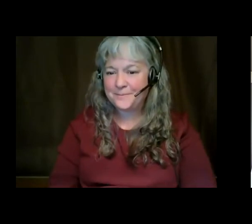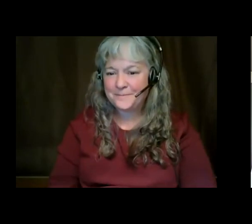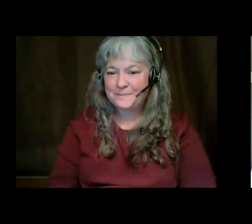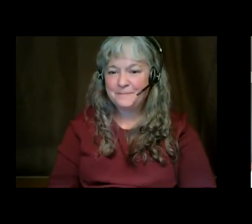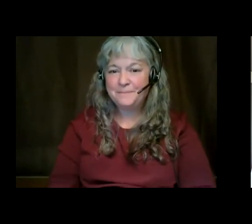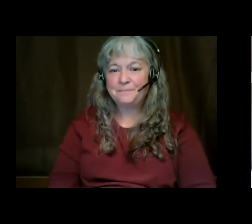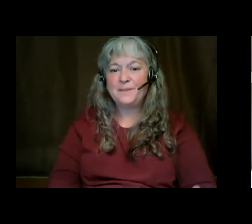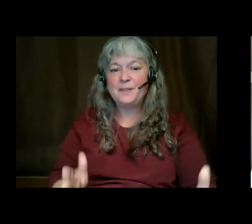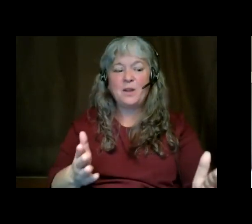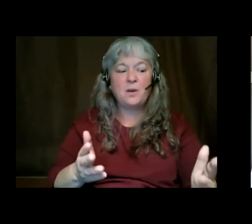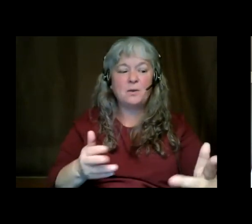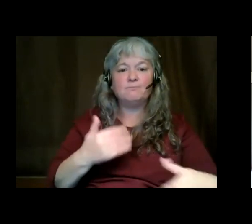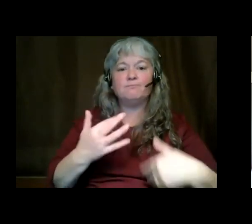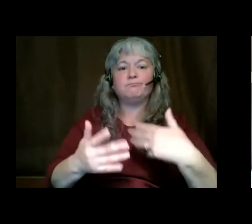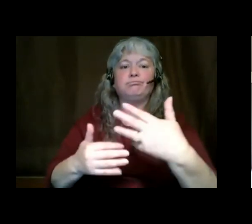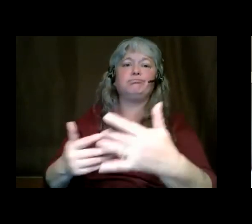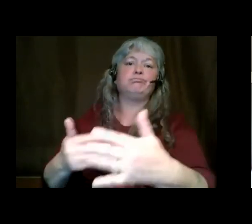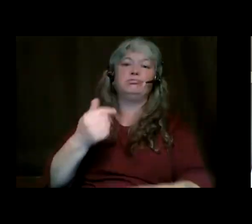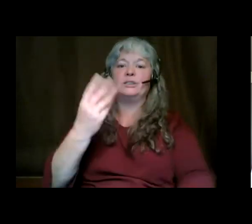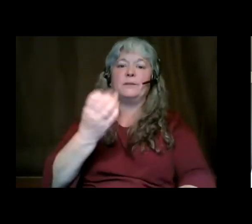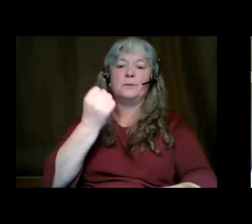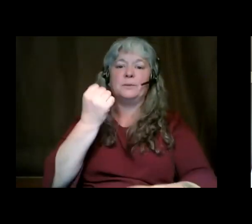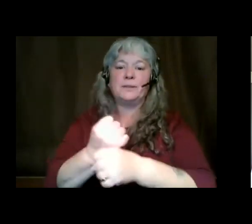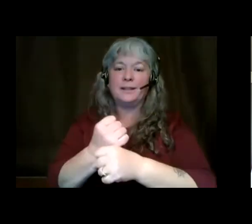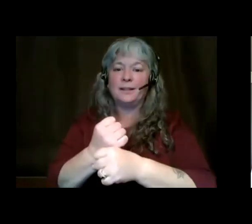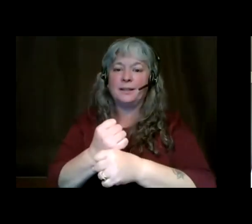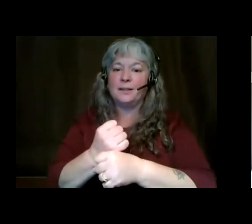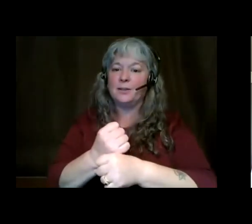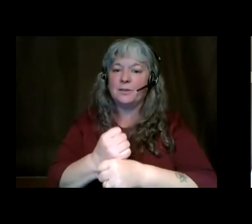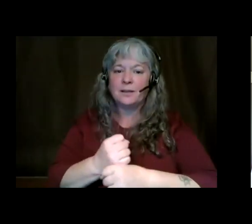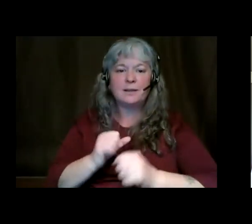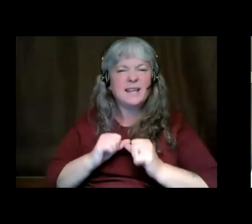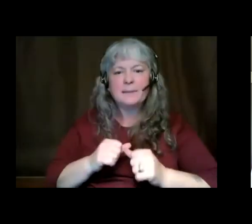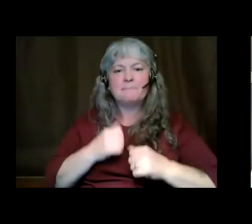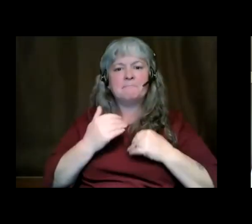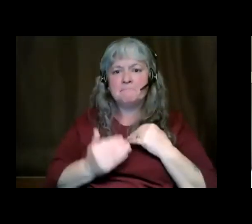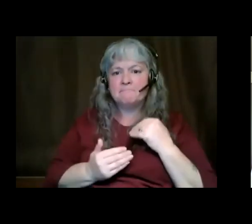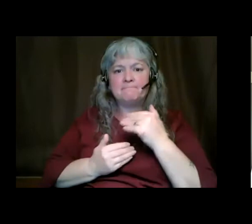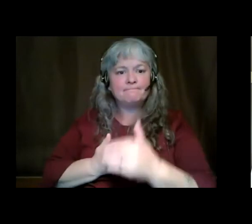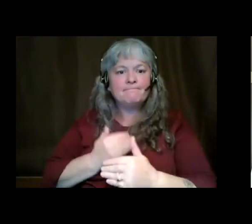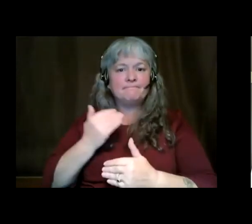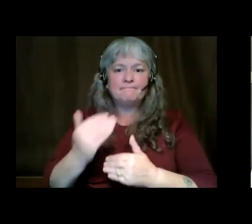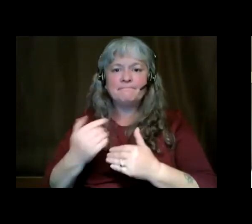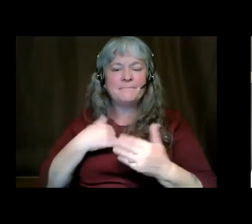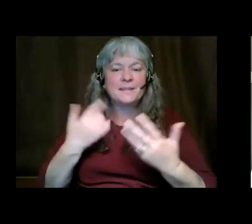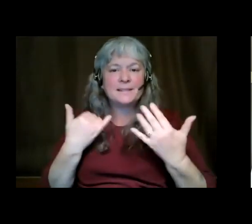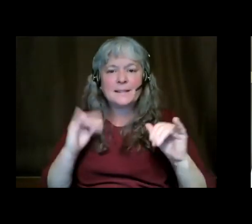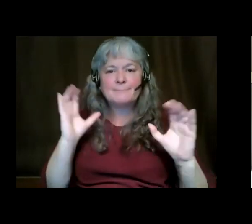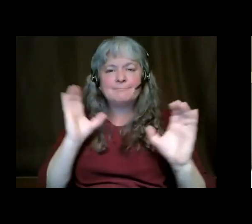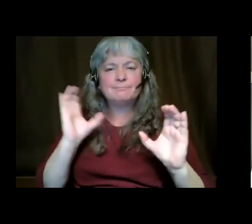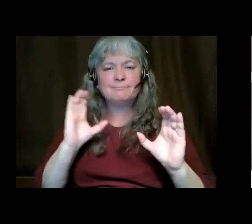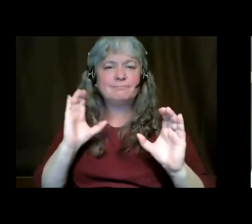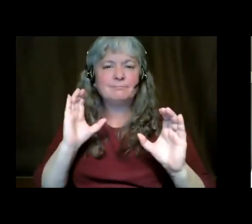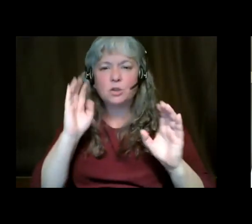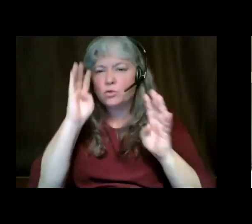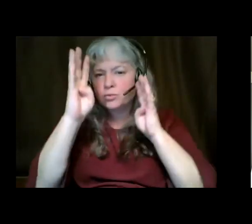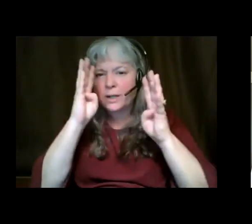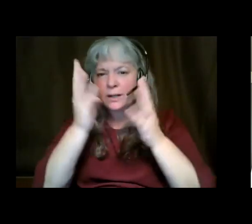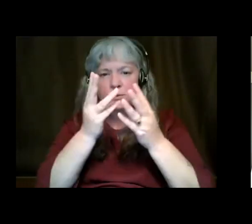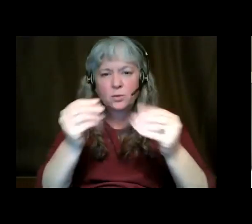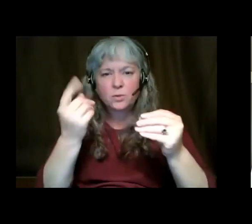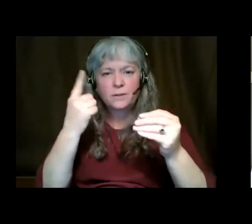So fast forward several years, that pathway kept going, that I was still trying to find creative solutions to as